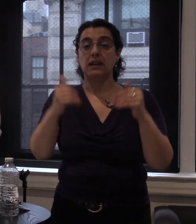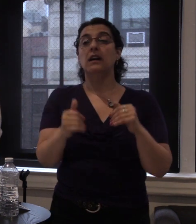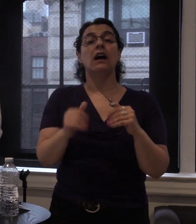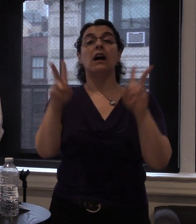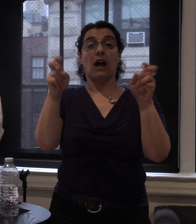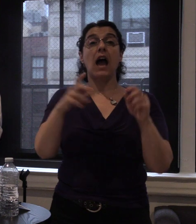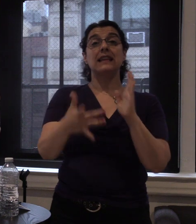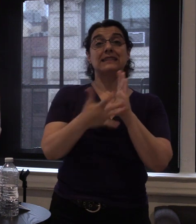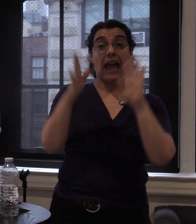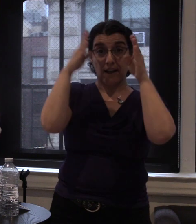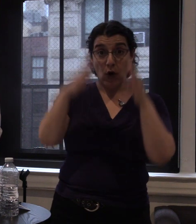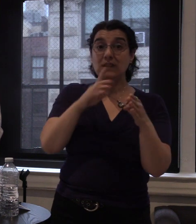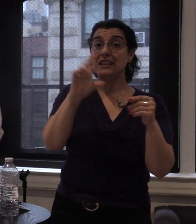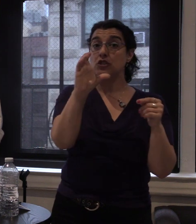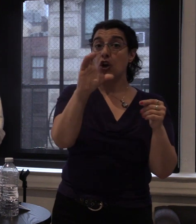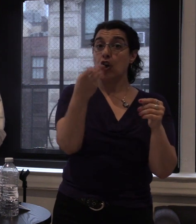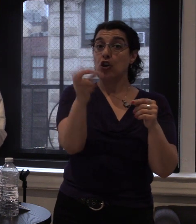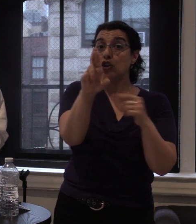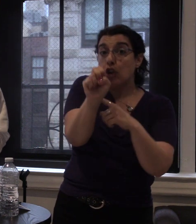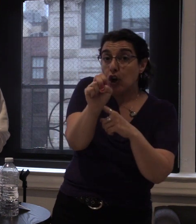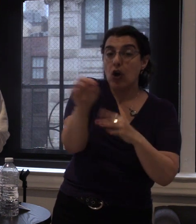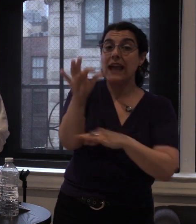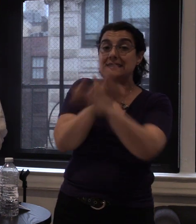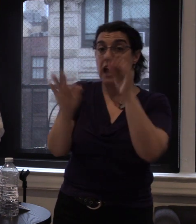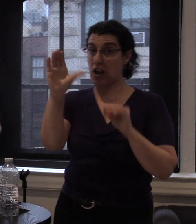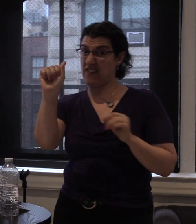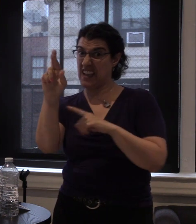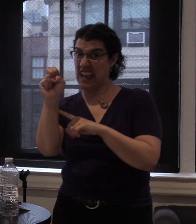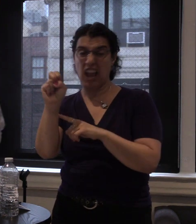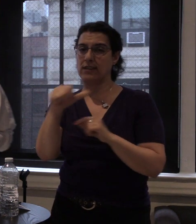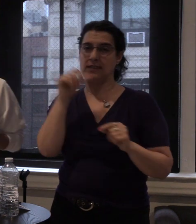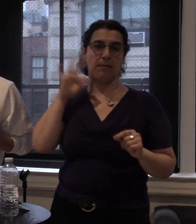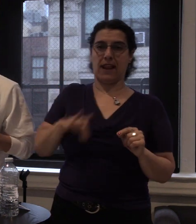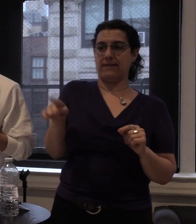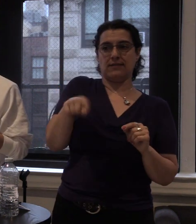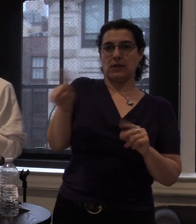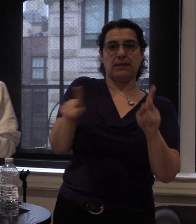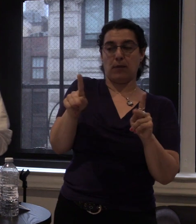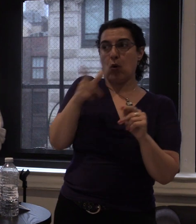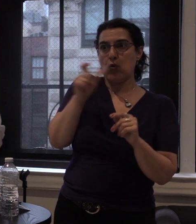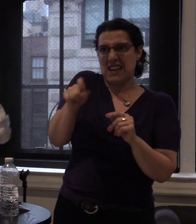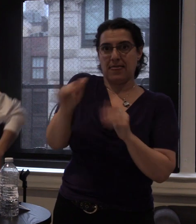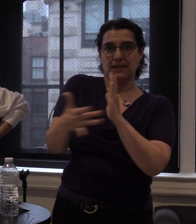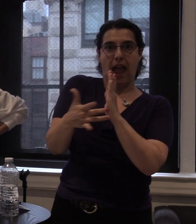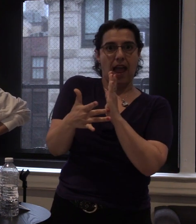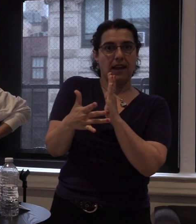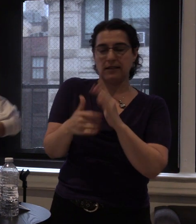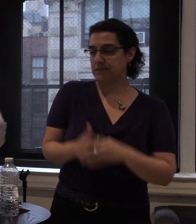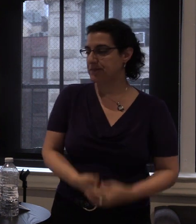when the tech focuses on cure instead of care, it's not good for the people who need the tech the